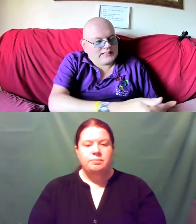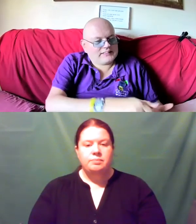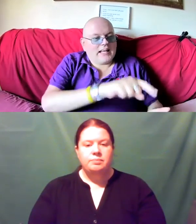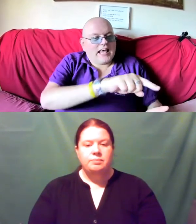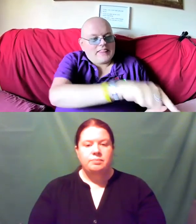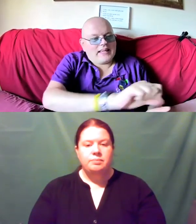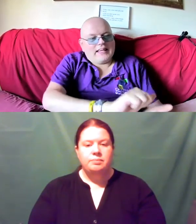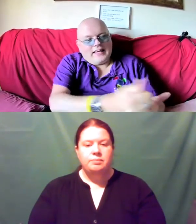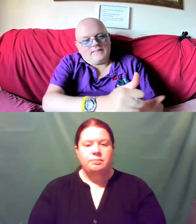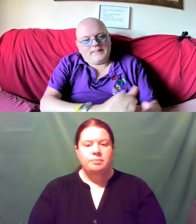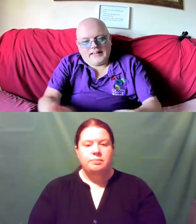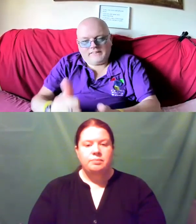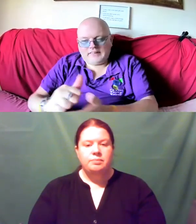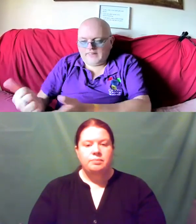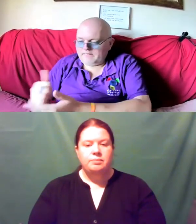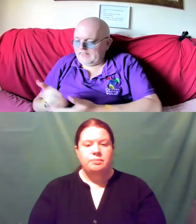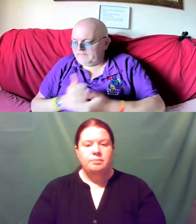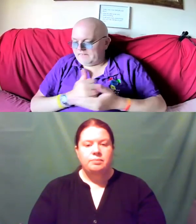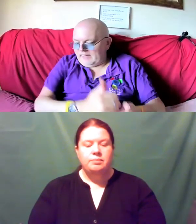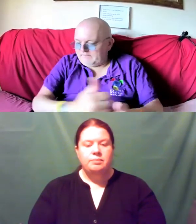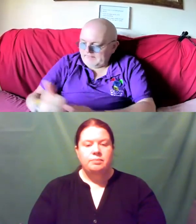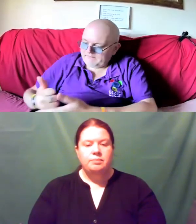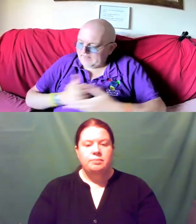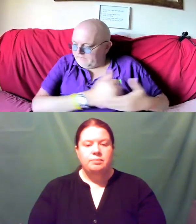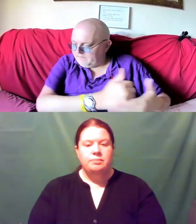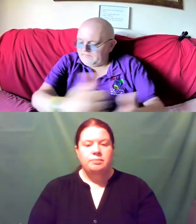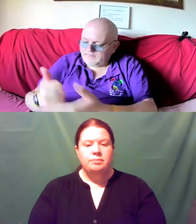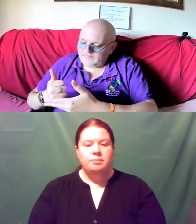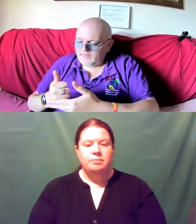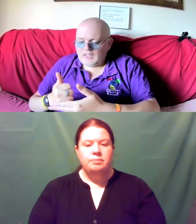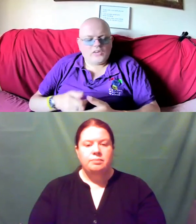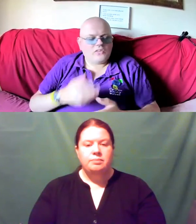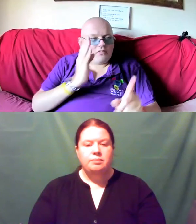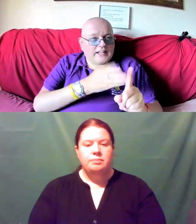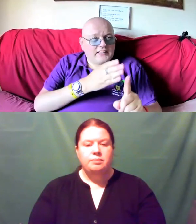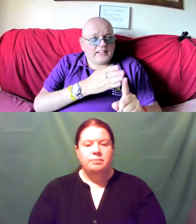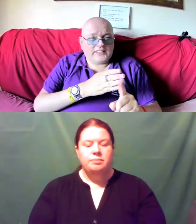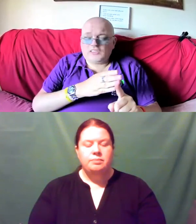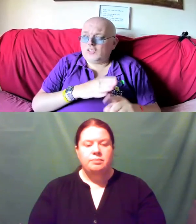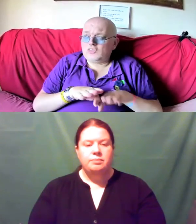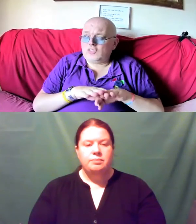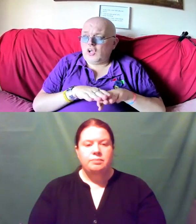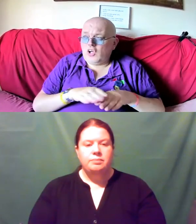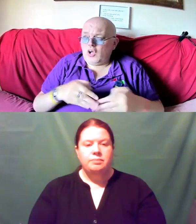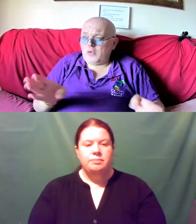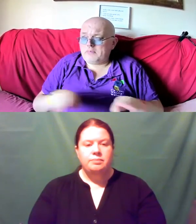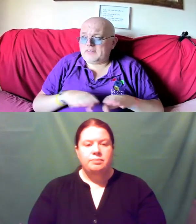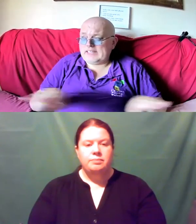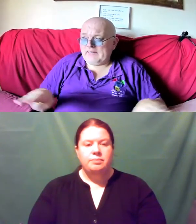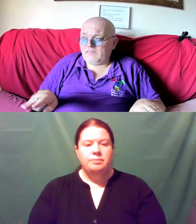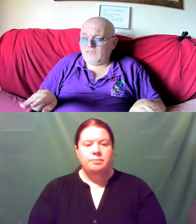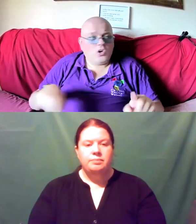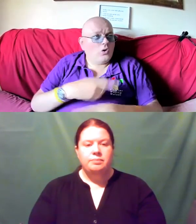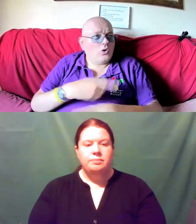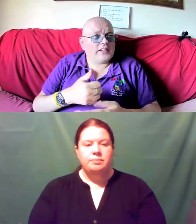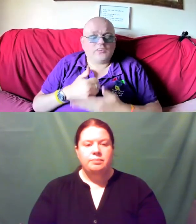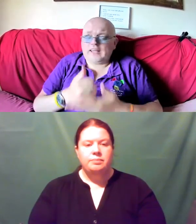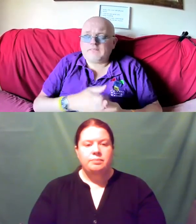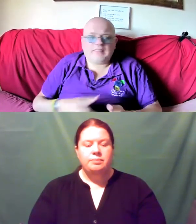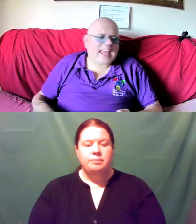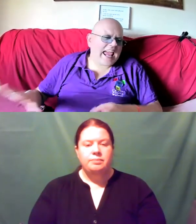others. Or that we recognize that as Open Table, we can't be all things to all people, and we signpost to other services like spiritual